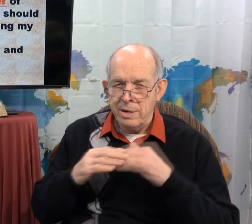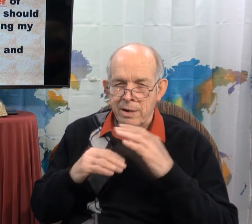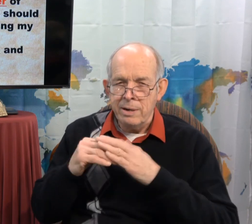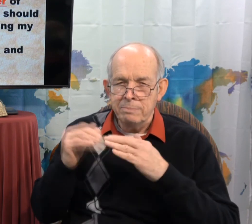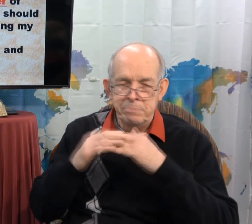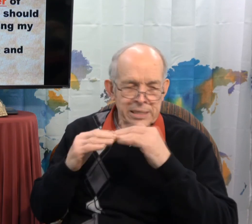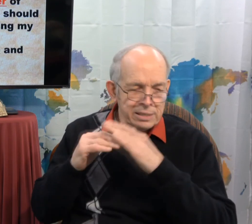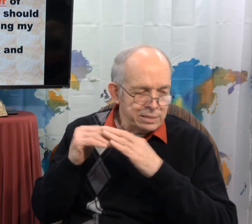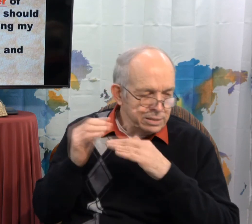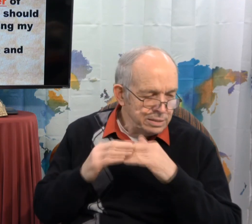Beer.